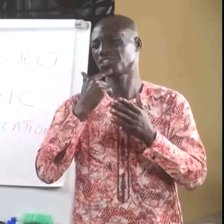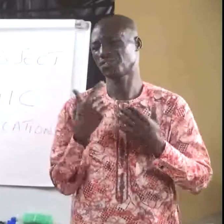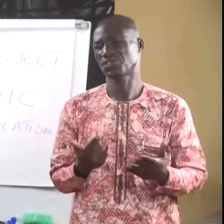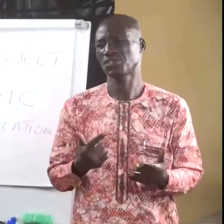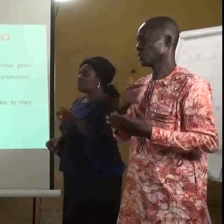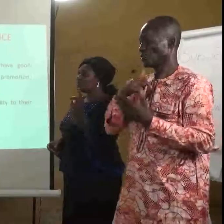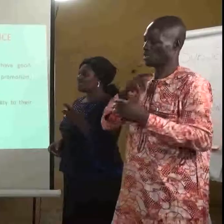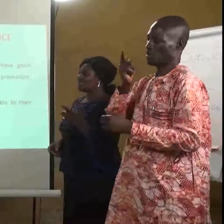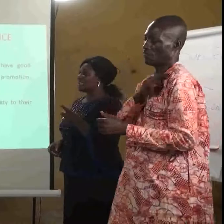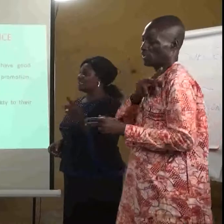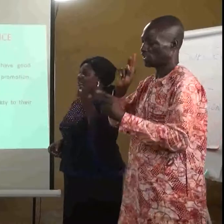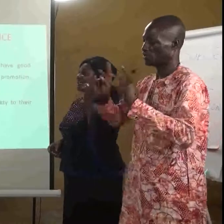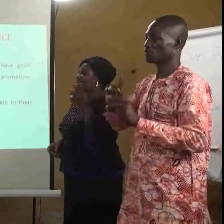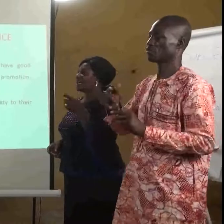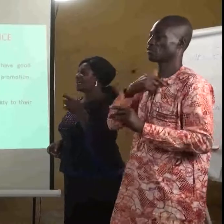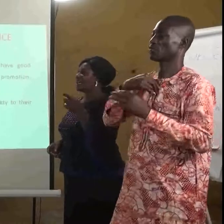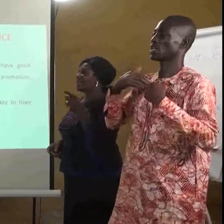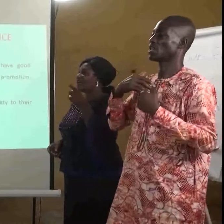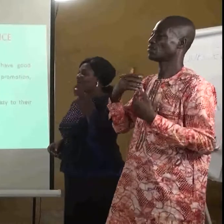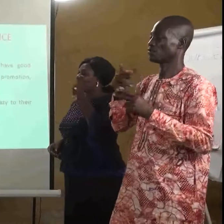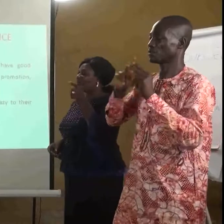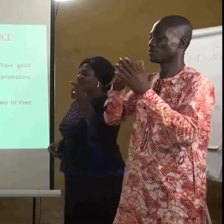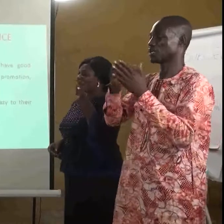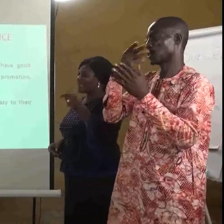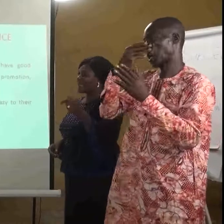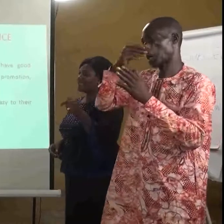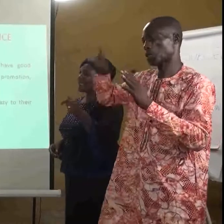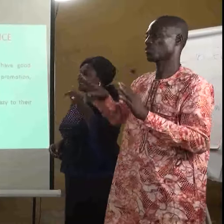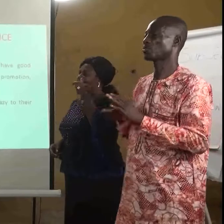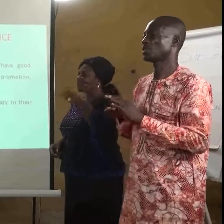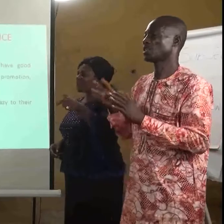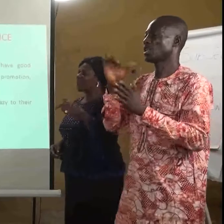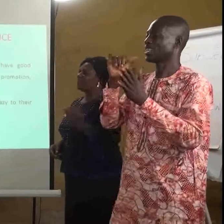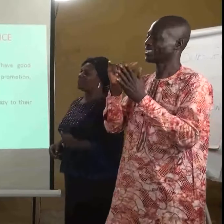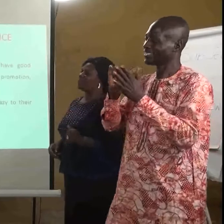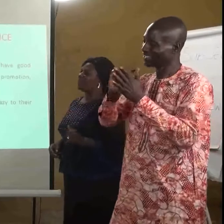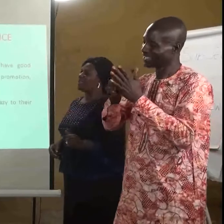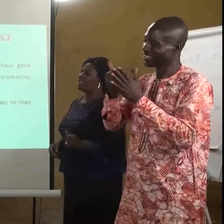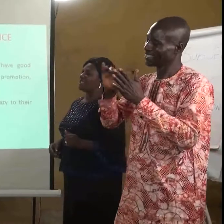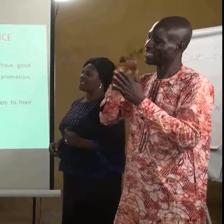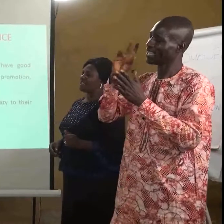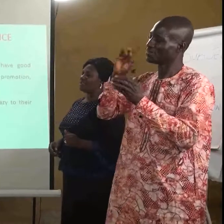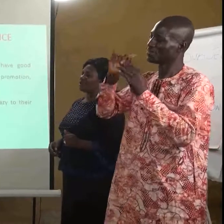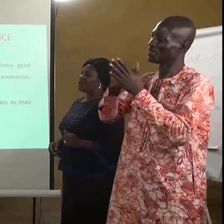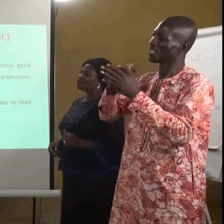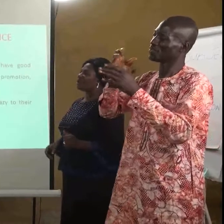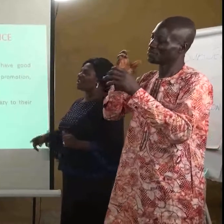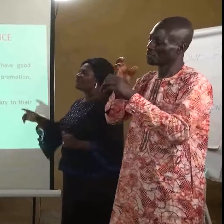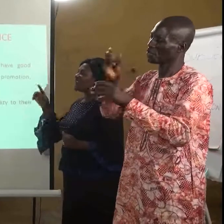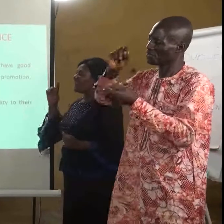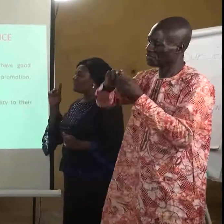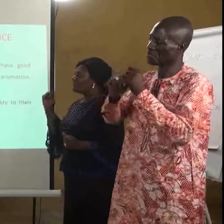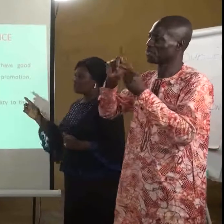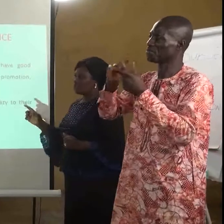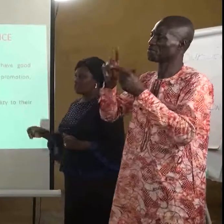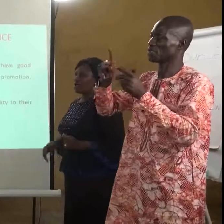acts. We looked at it that they are one of the bad eggs and the problem of the public service. So if